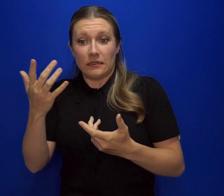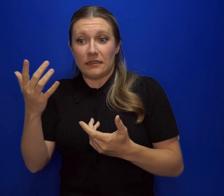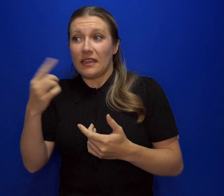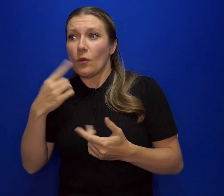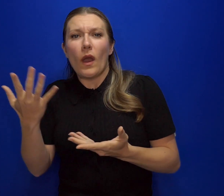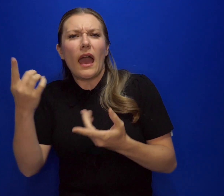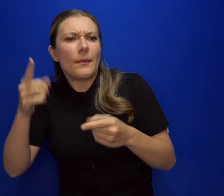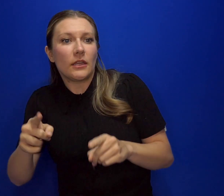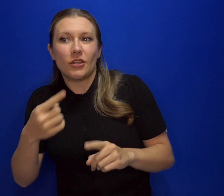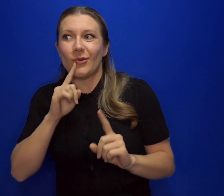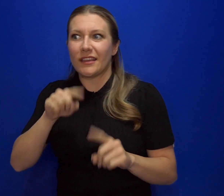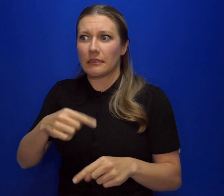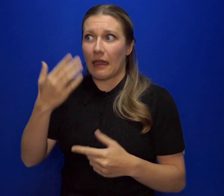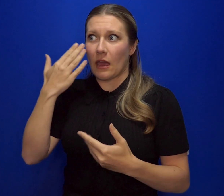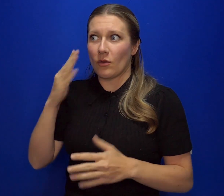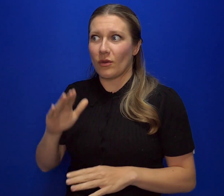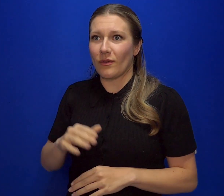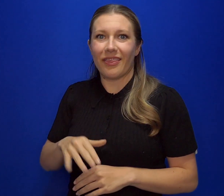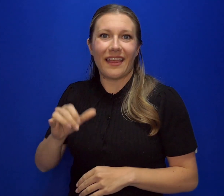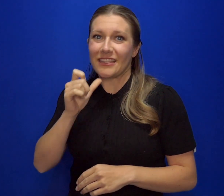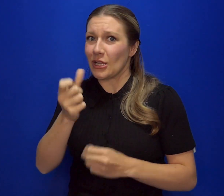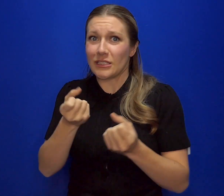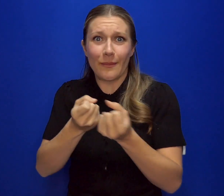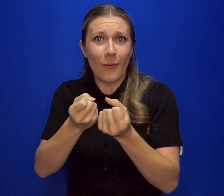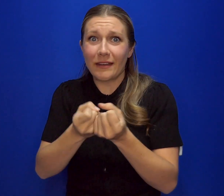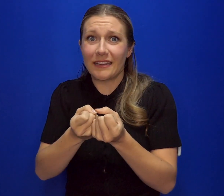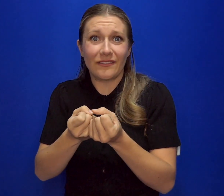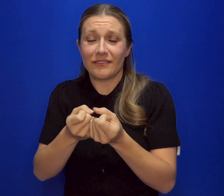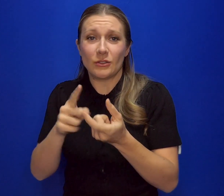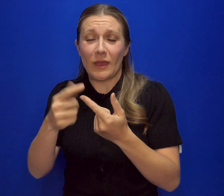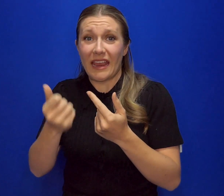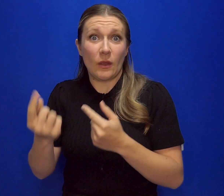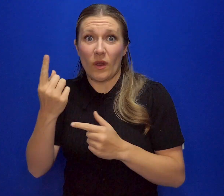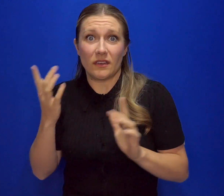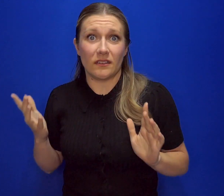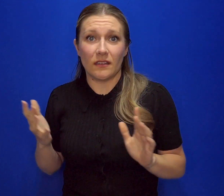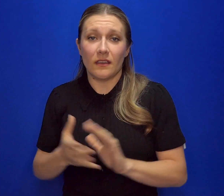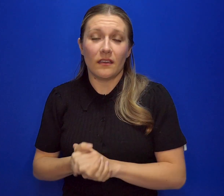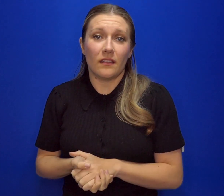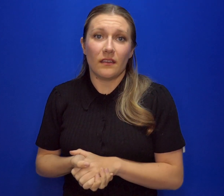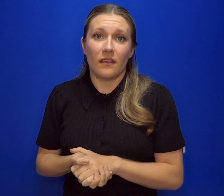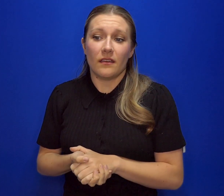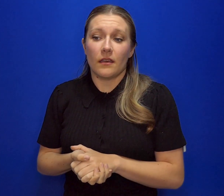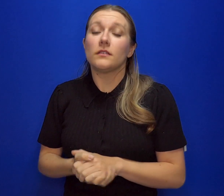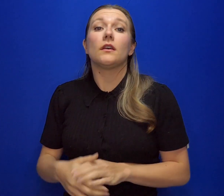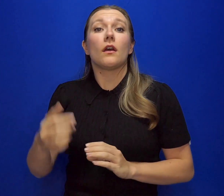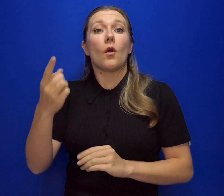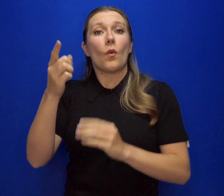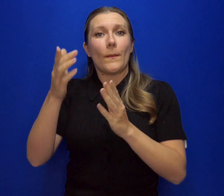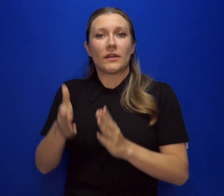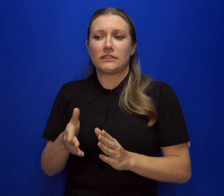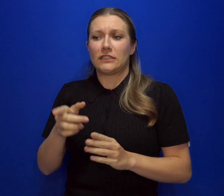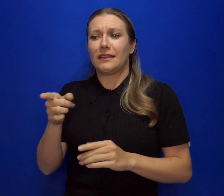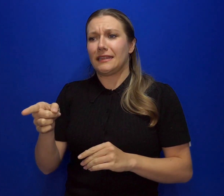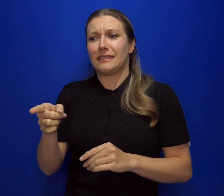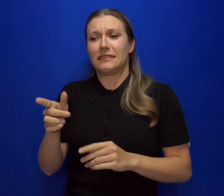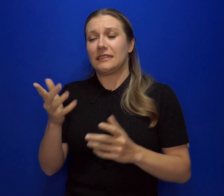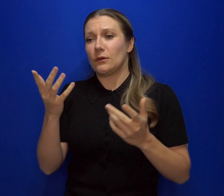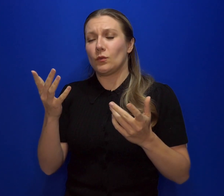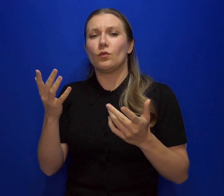answer is, I don't know, that's not supportive in any way for people. One person, this is great, because